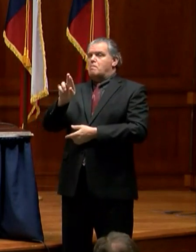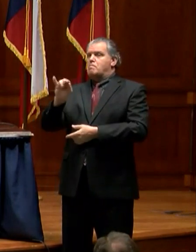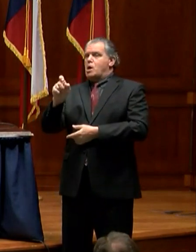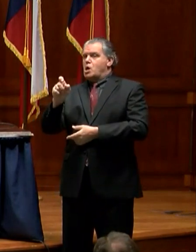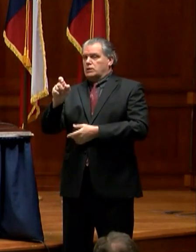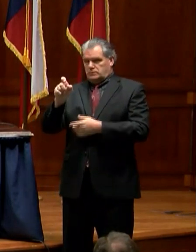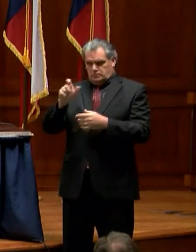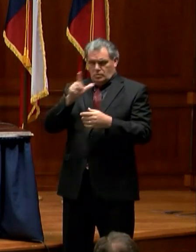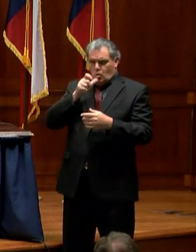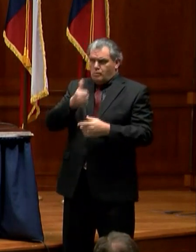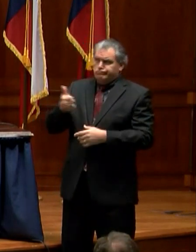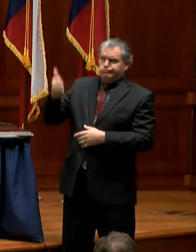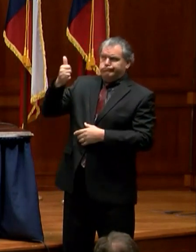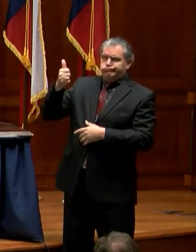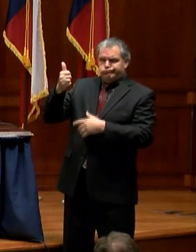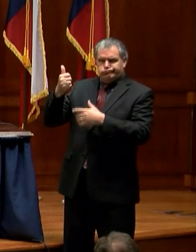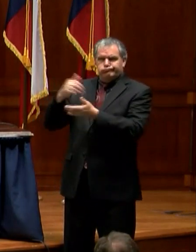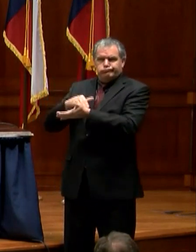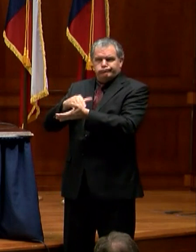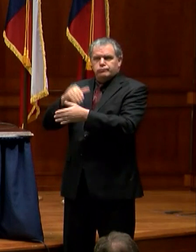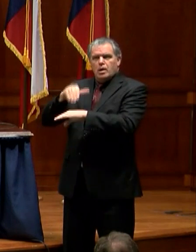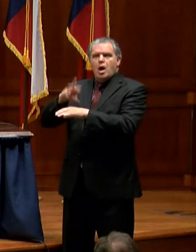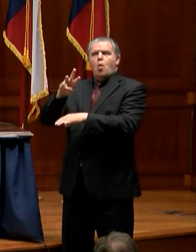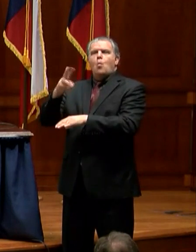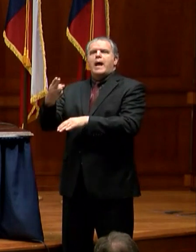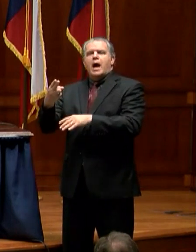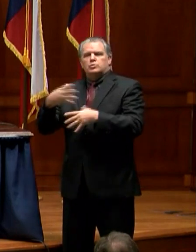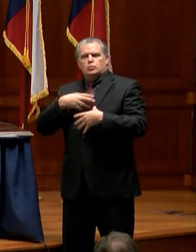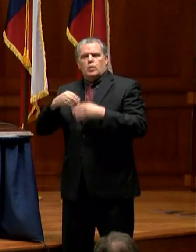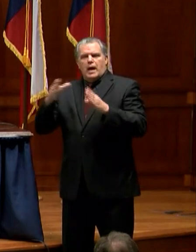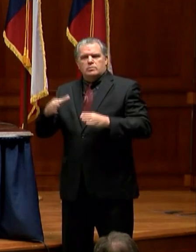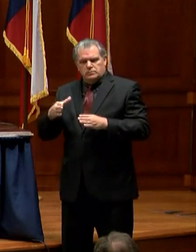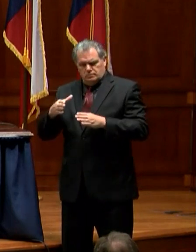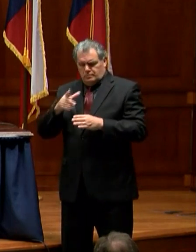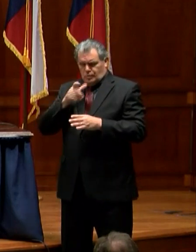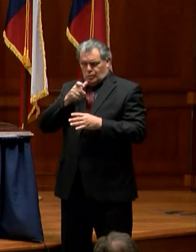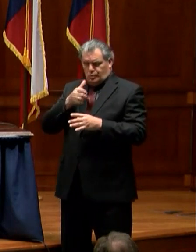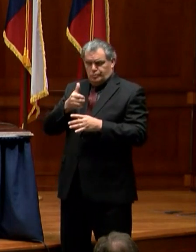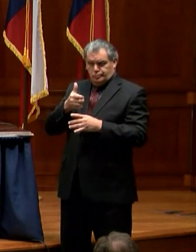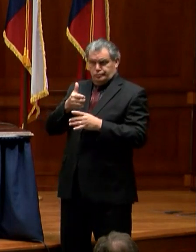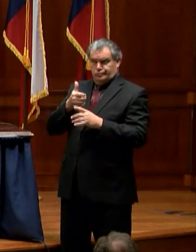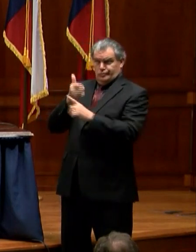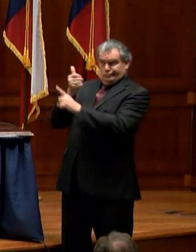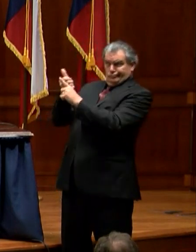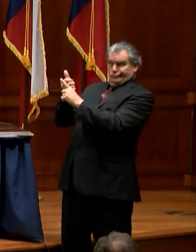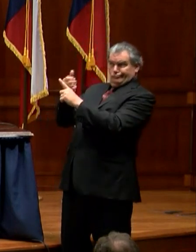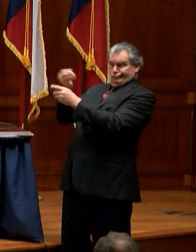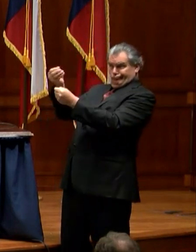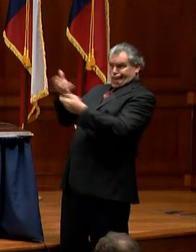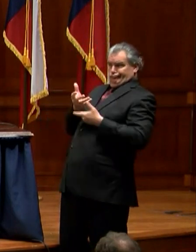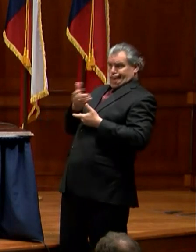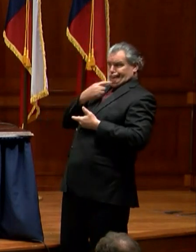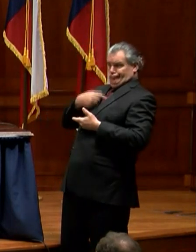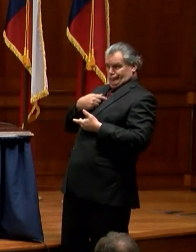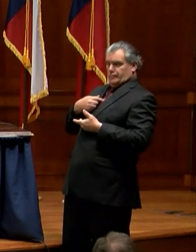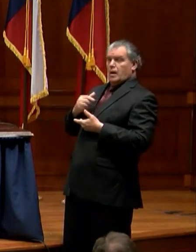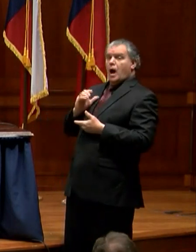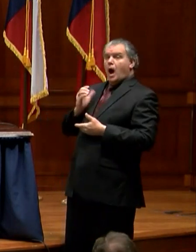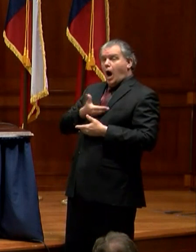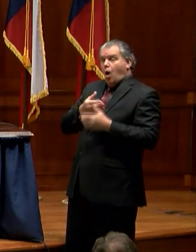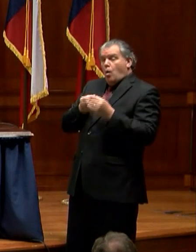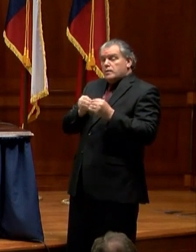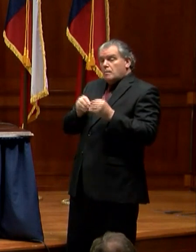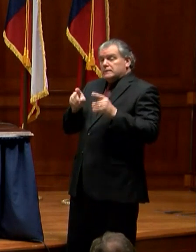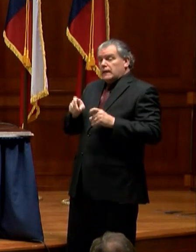medical doctor in charge of the White House Task Force Response Team to coronavirus, who has told me the amount of testing that we have